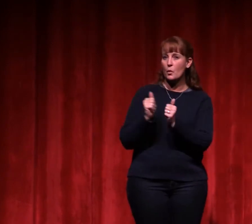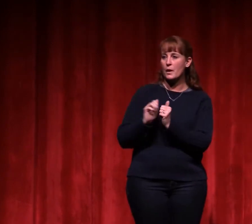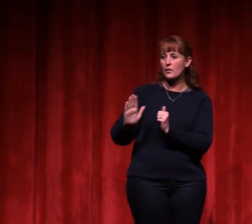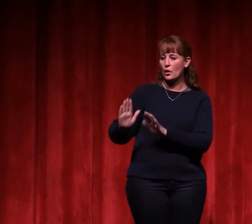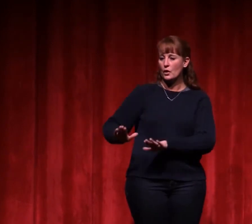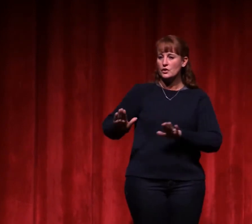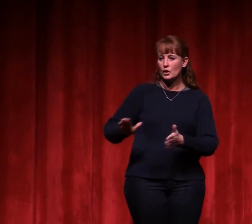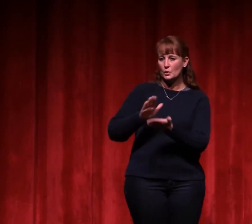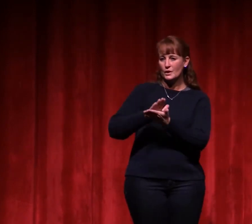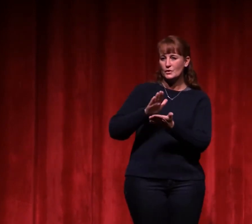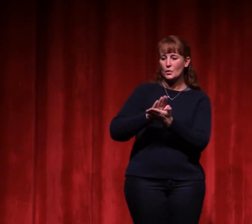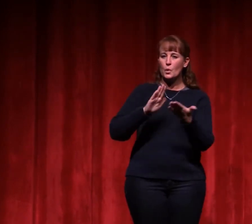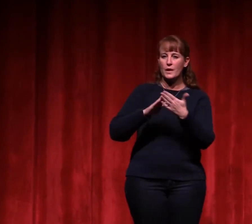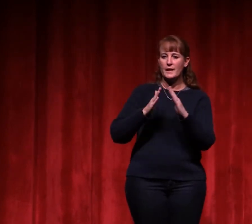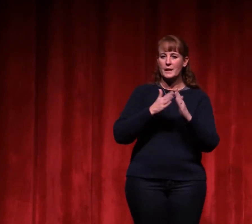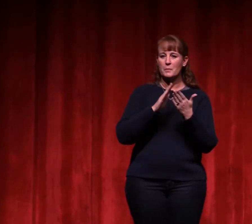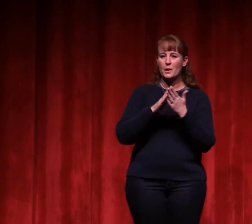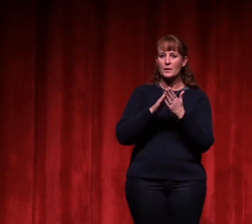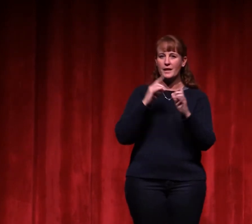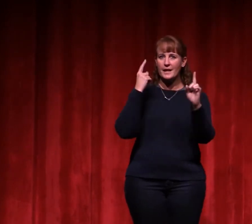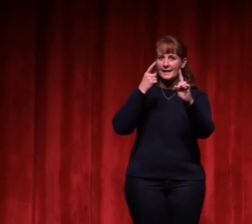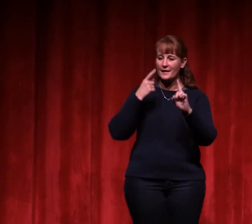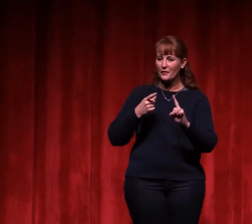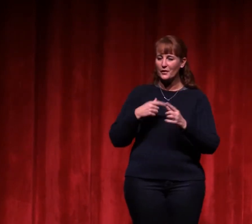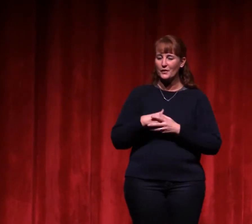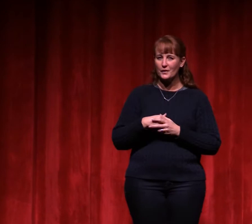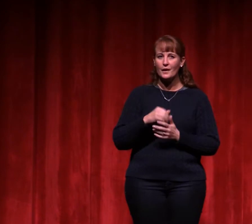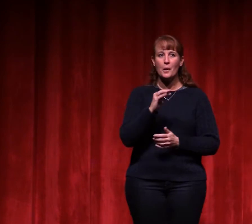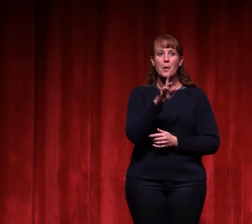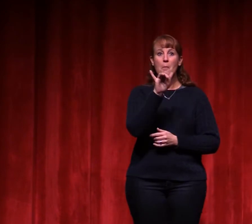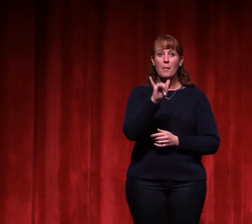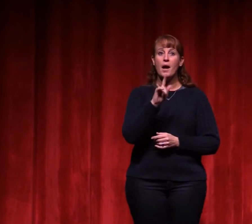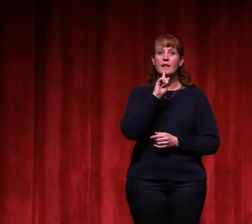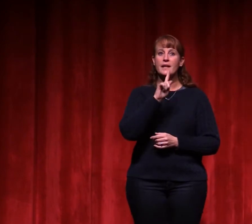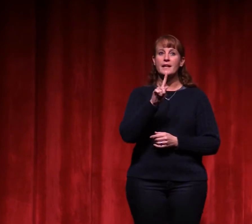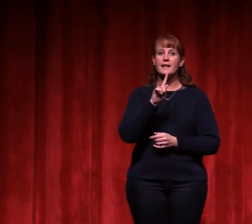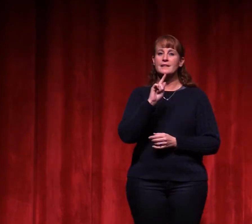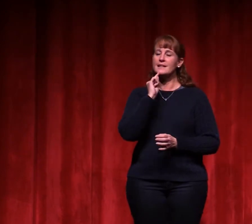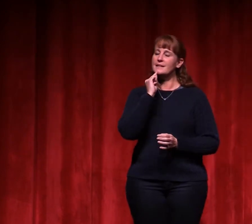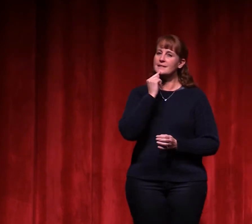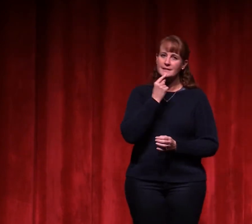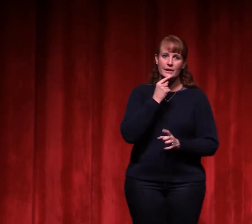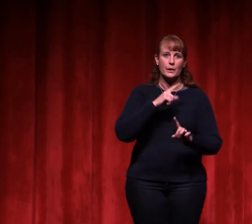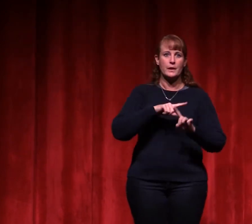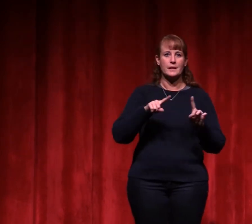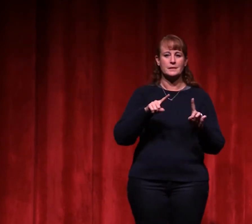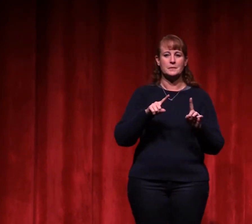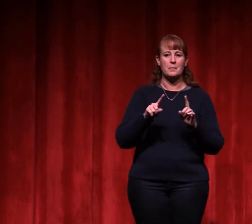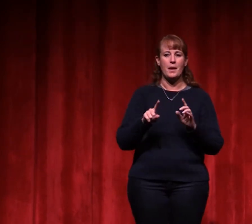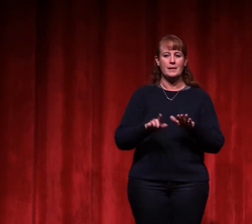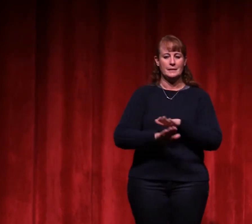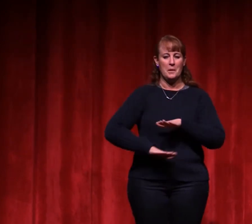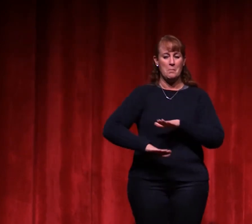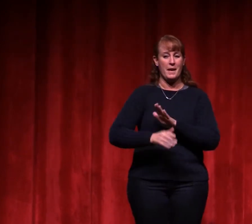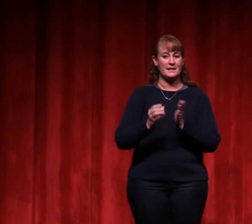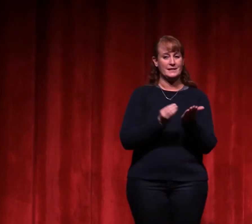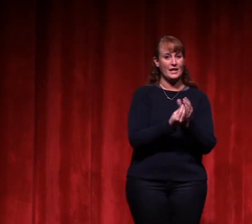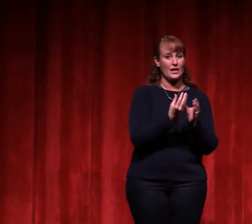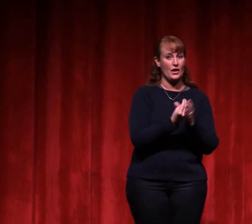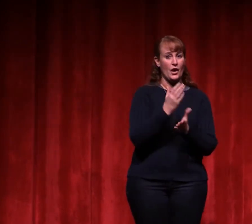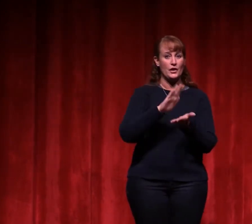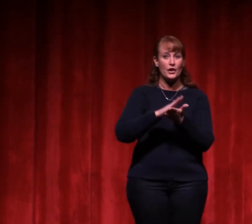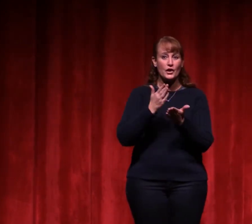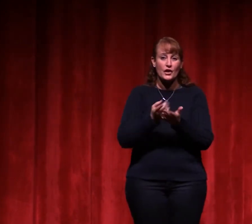children's scholastic and community endeavors. Molly is an avid, yet amateur gardener, cook,